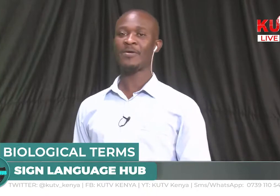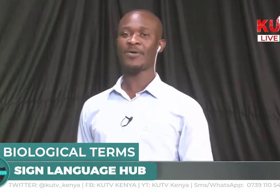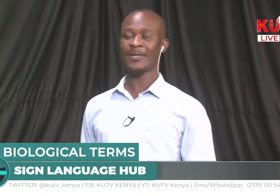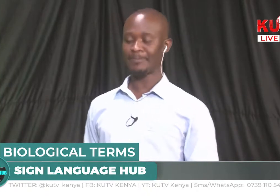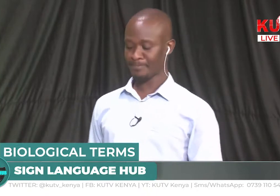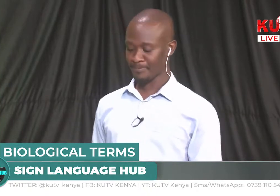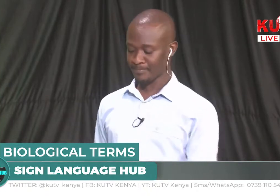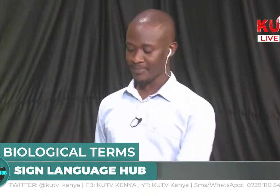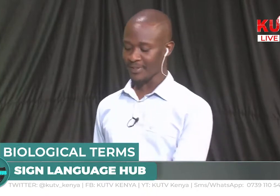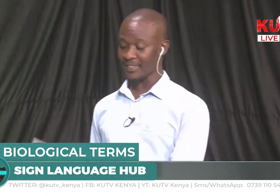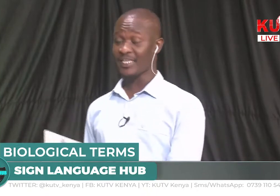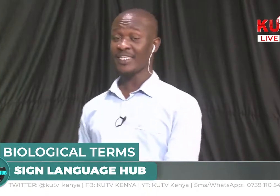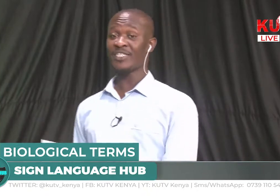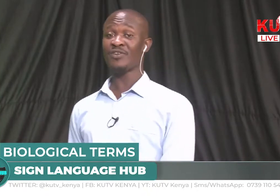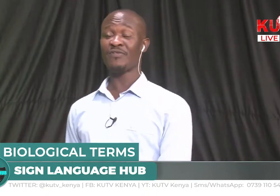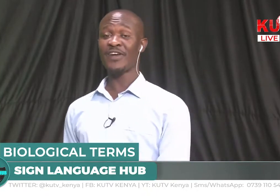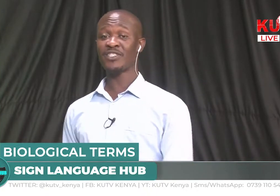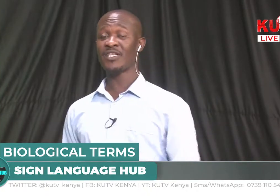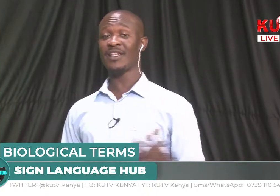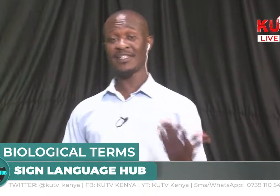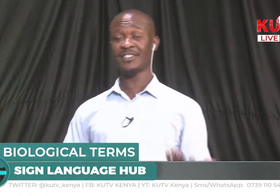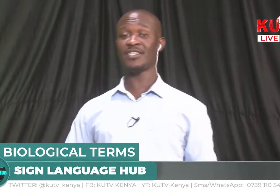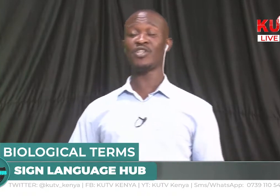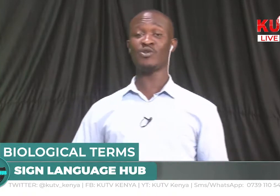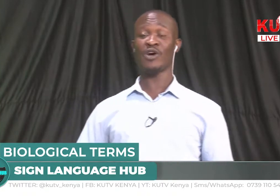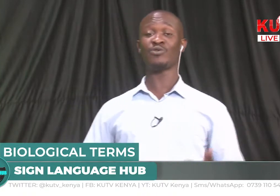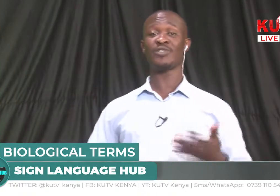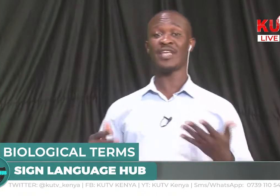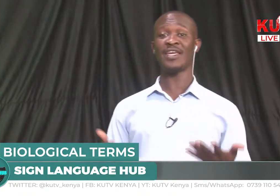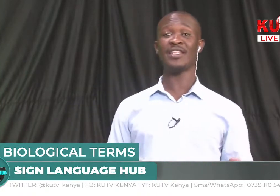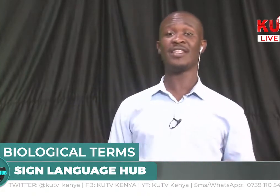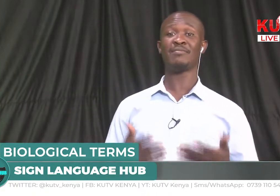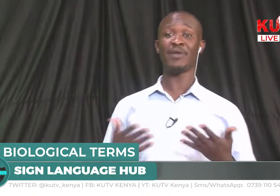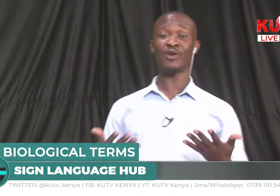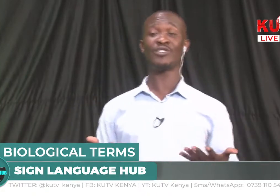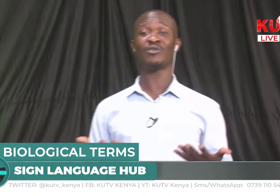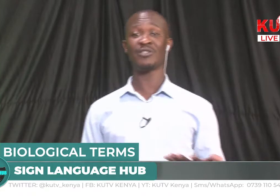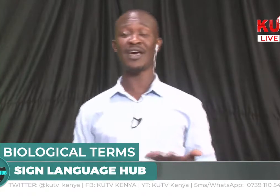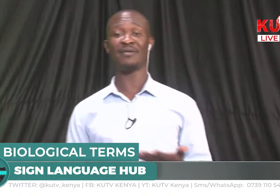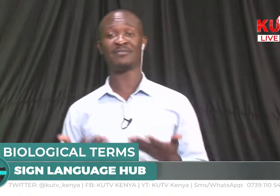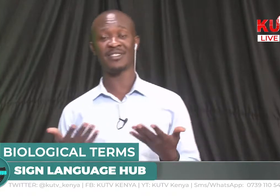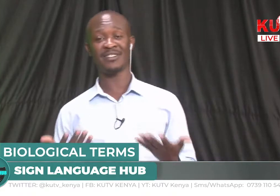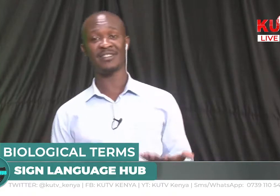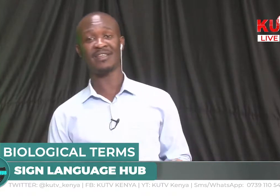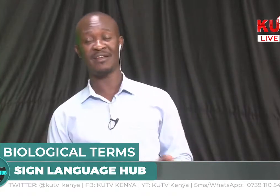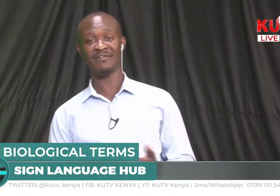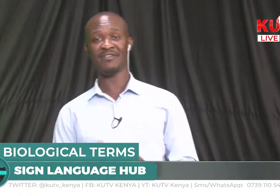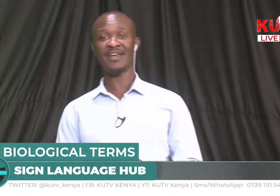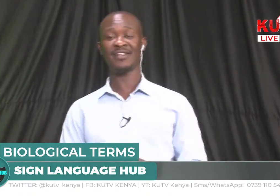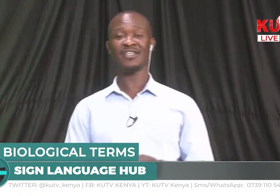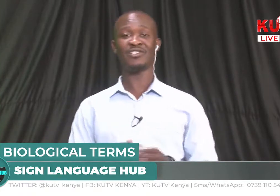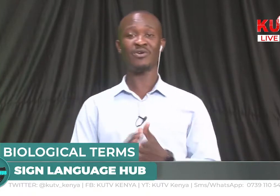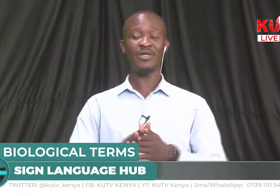Okay. So first, let's know how to sign the biological terms itself, all right? So this